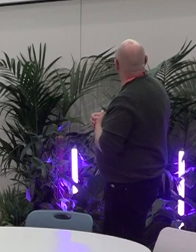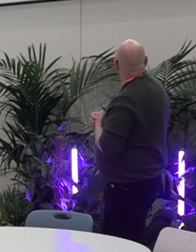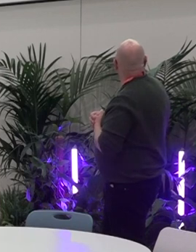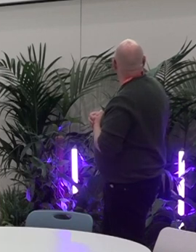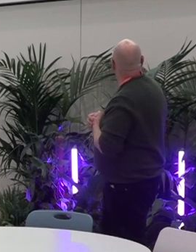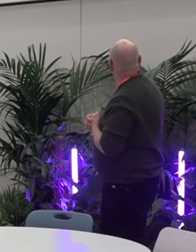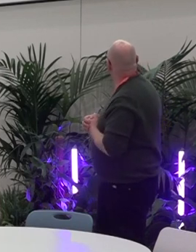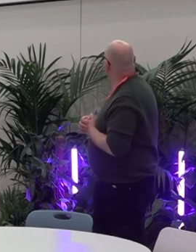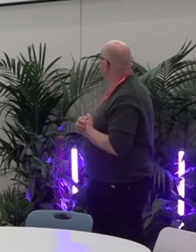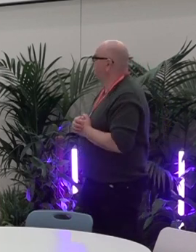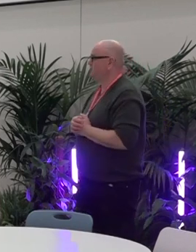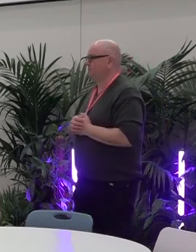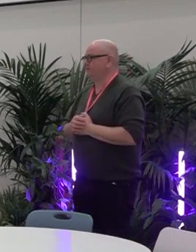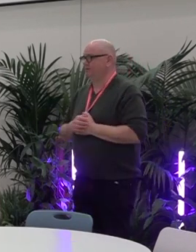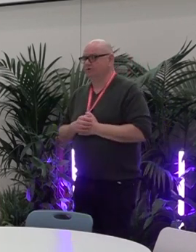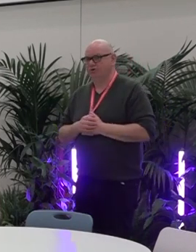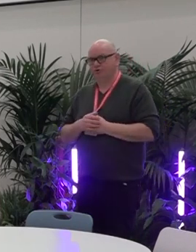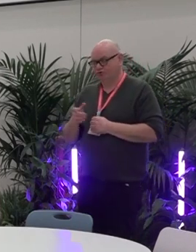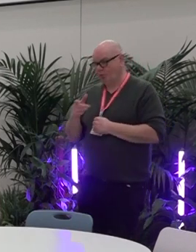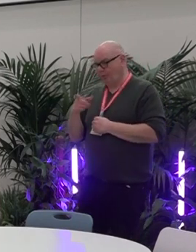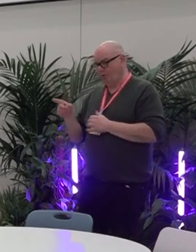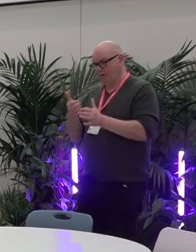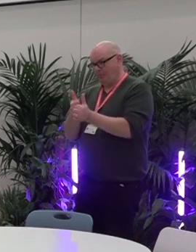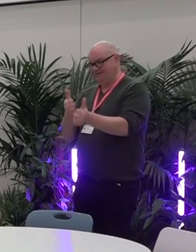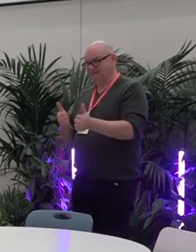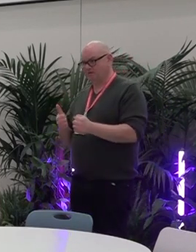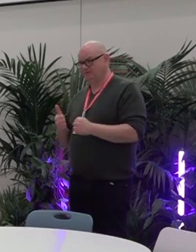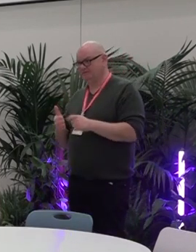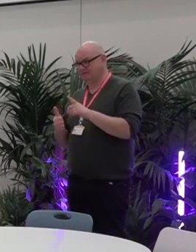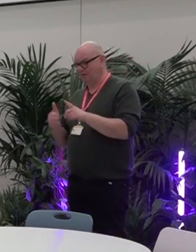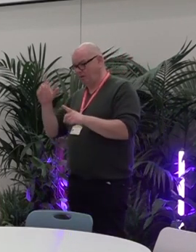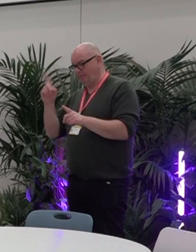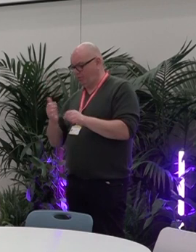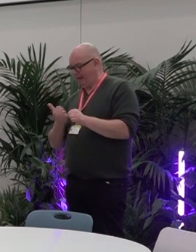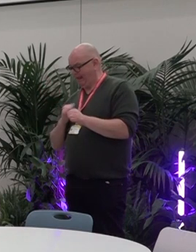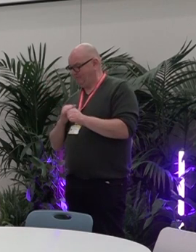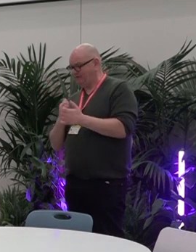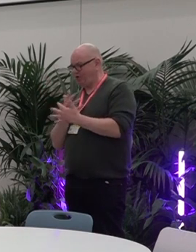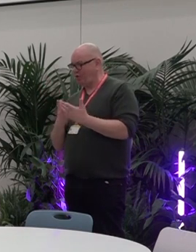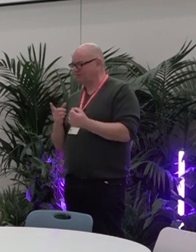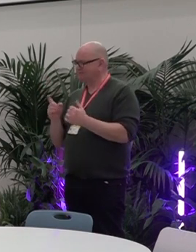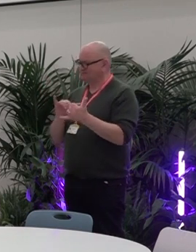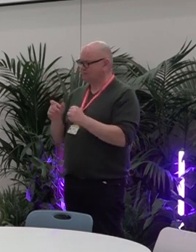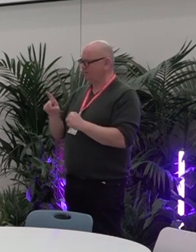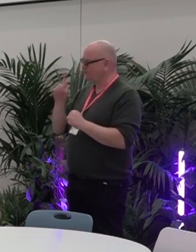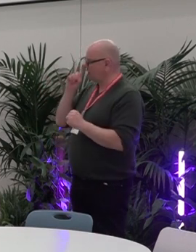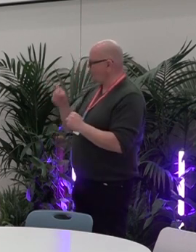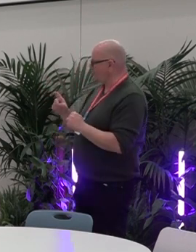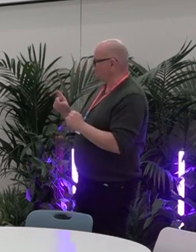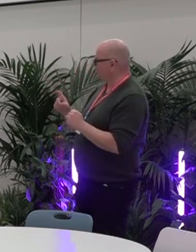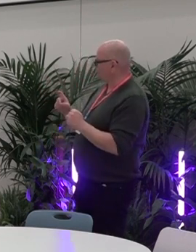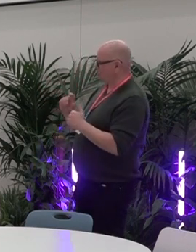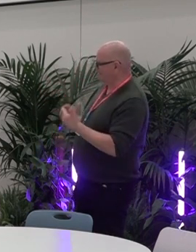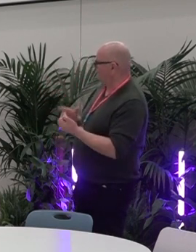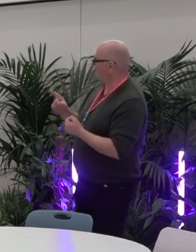They have the kinds of expectations on them that they're not necessarily well prepared to be able to deliver. So